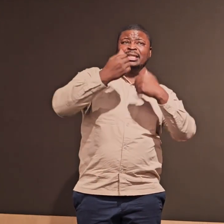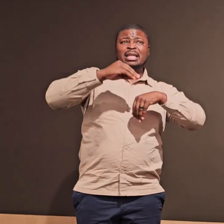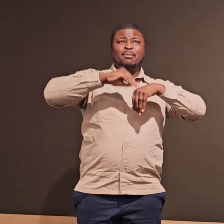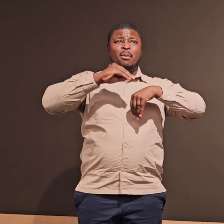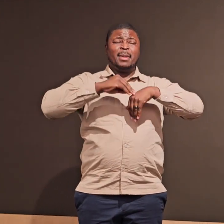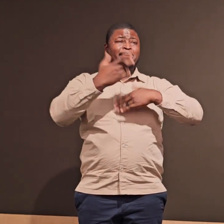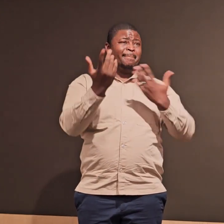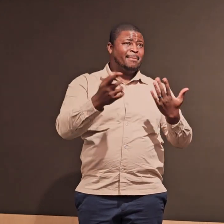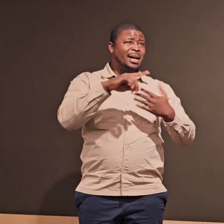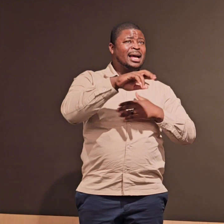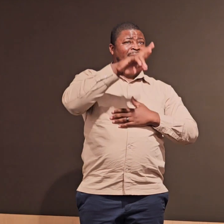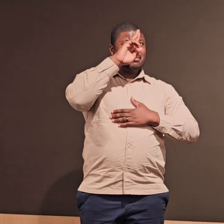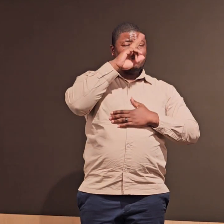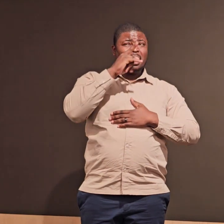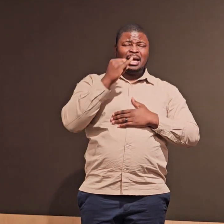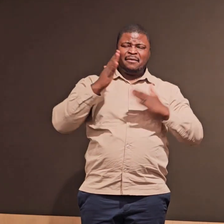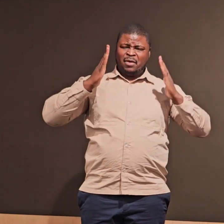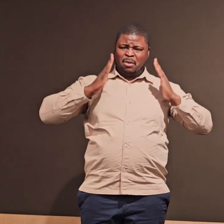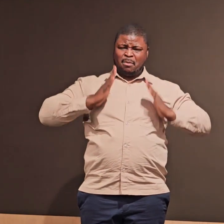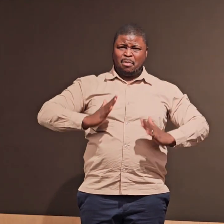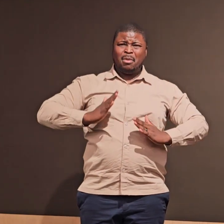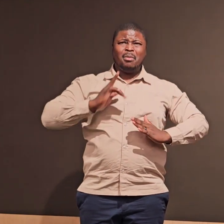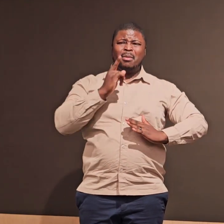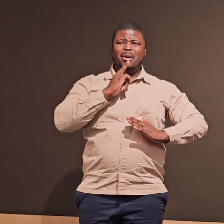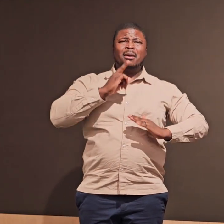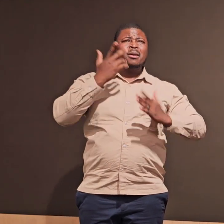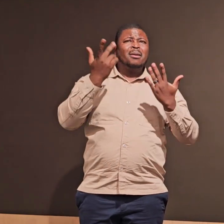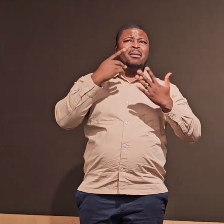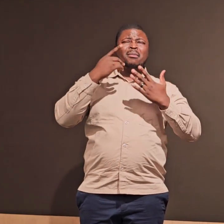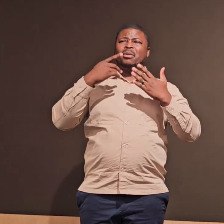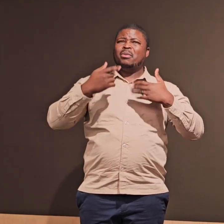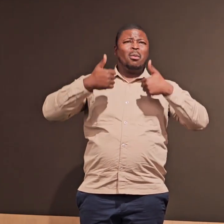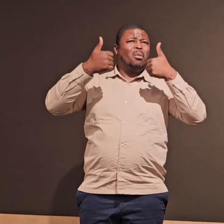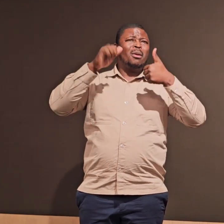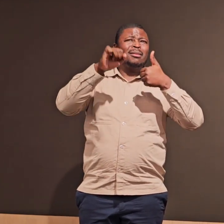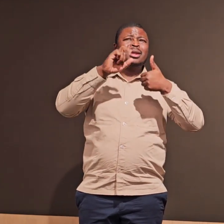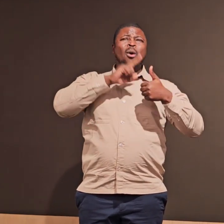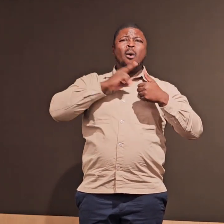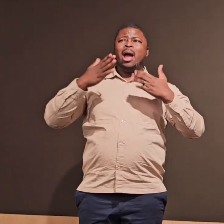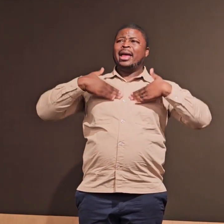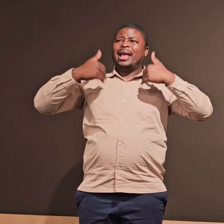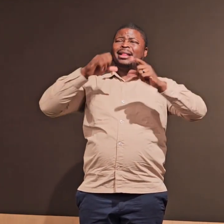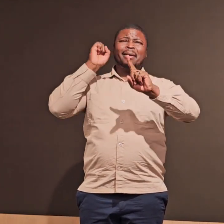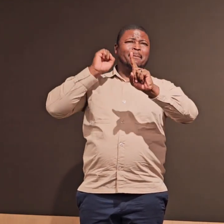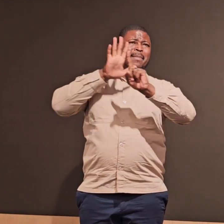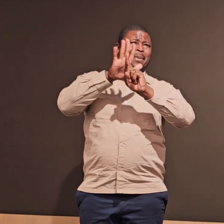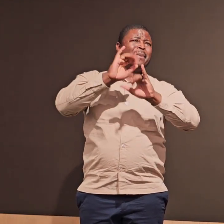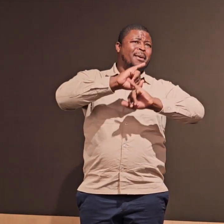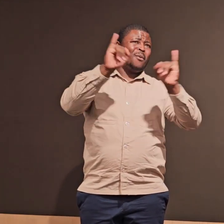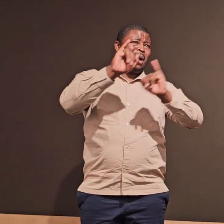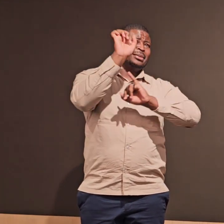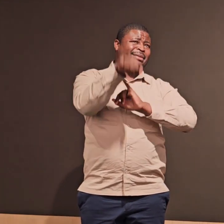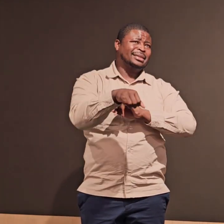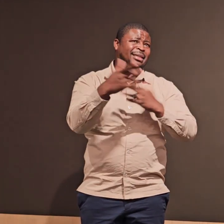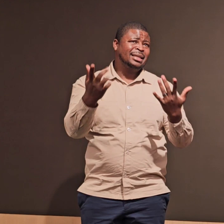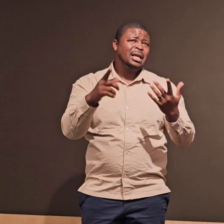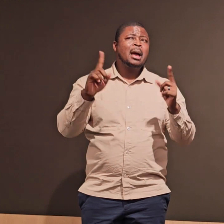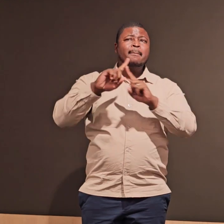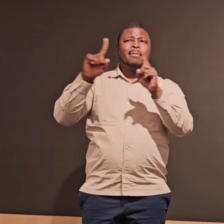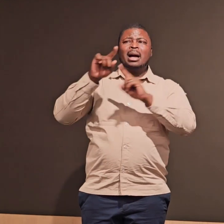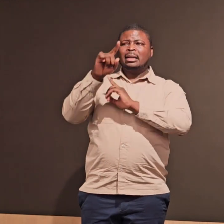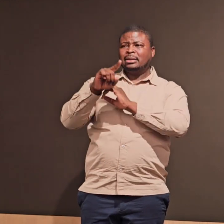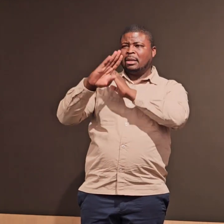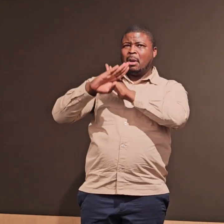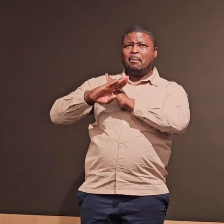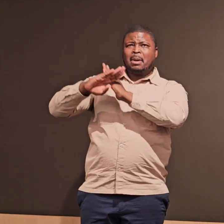are not looking good, and because it affects your health. But in terms of prevalence of